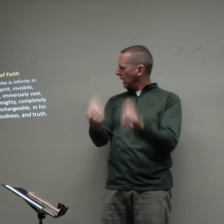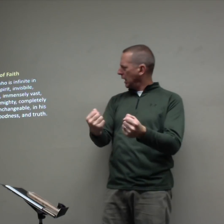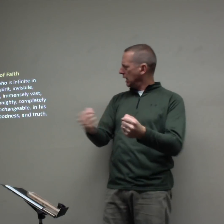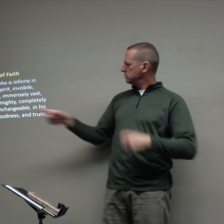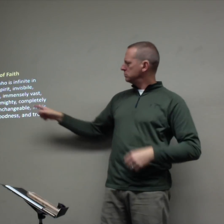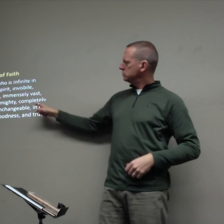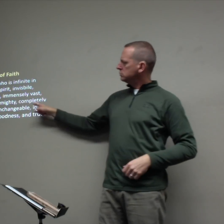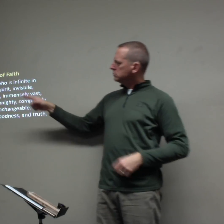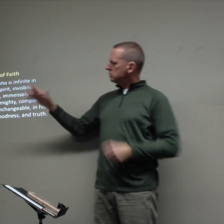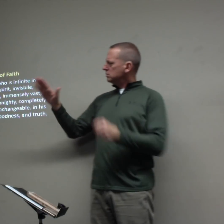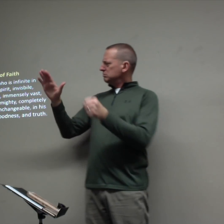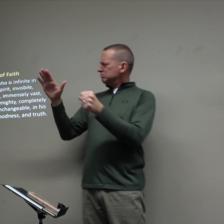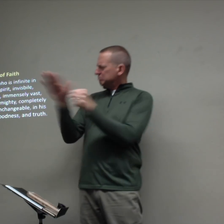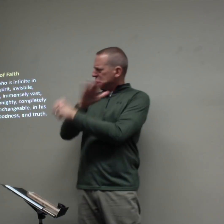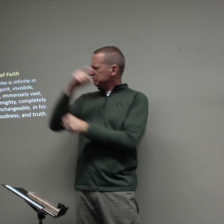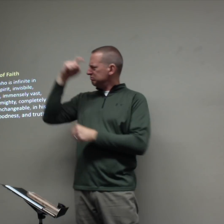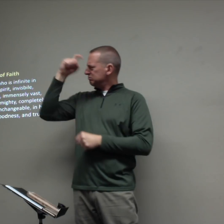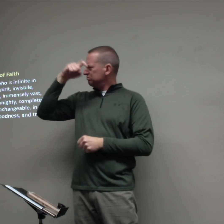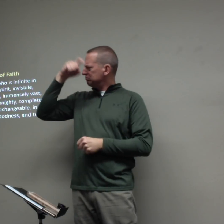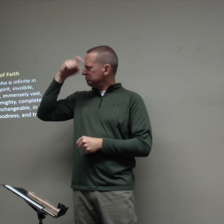Almighty, completely wise.